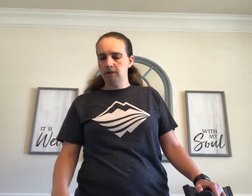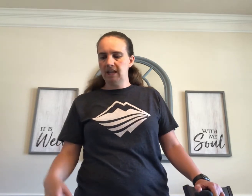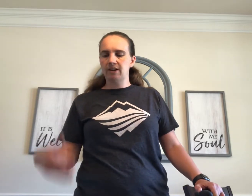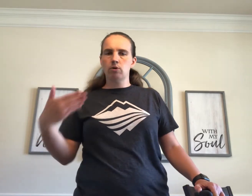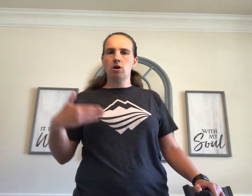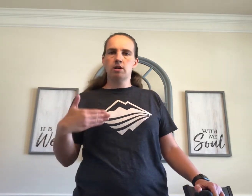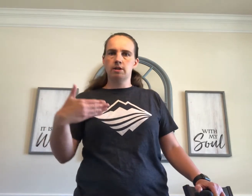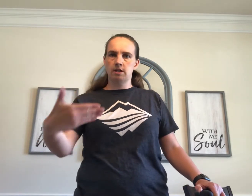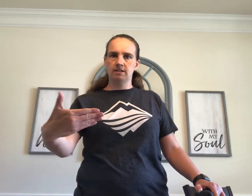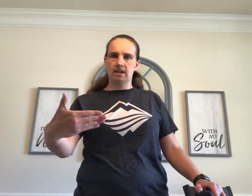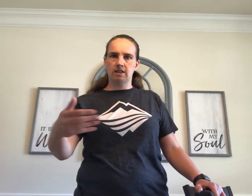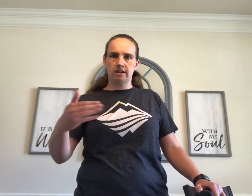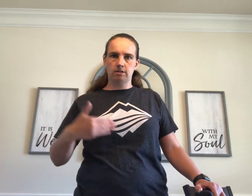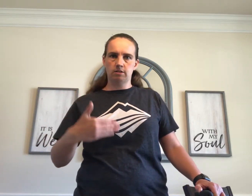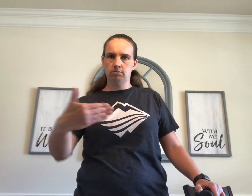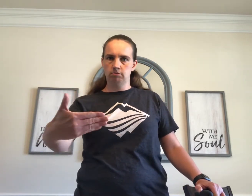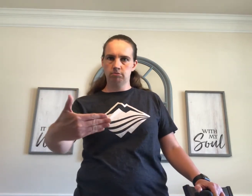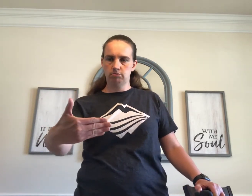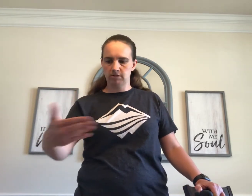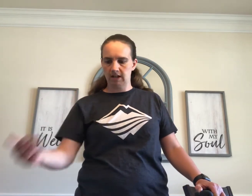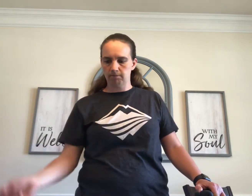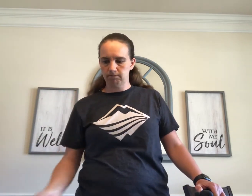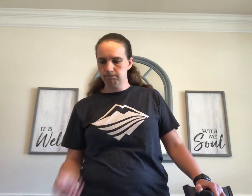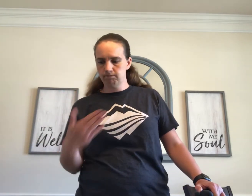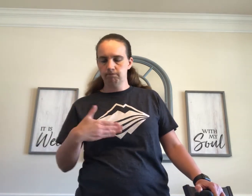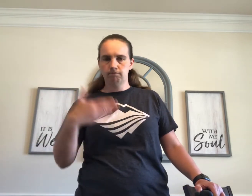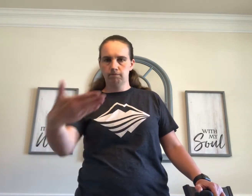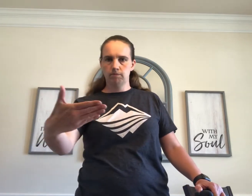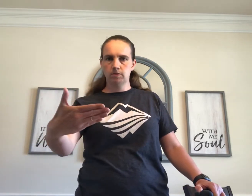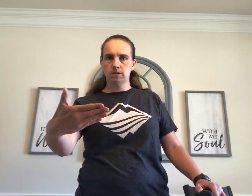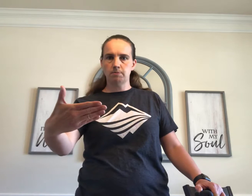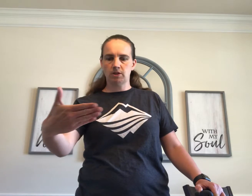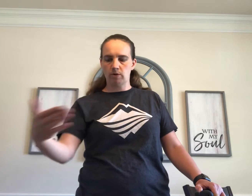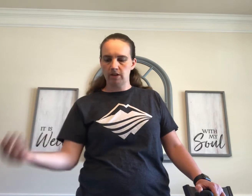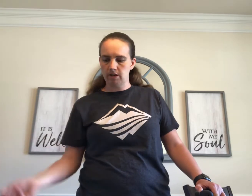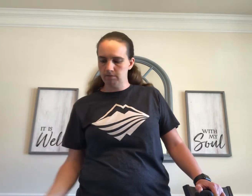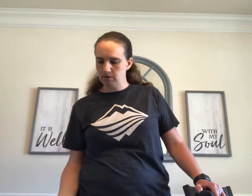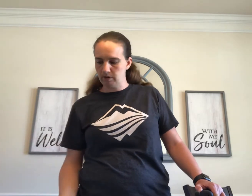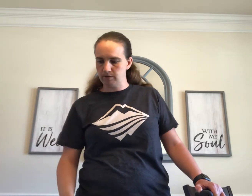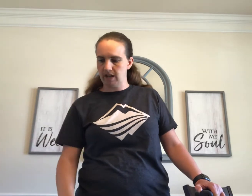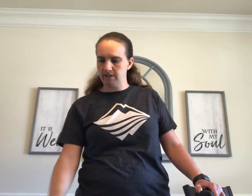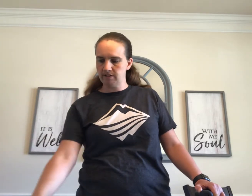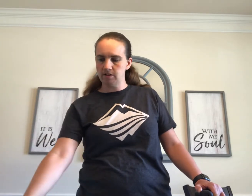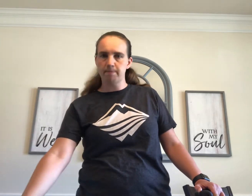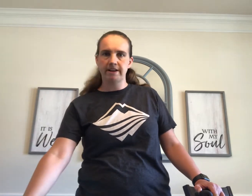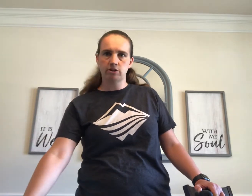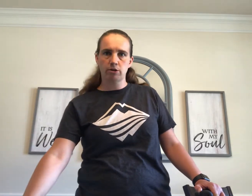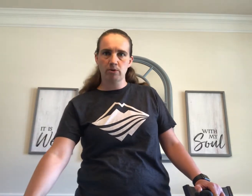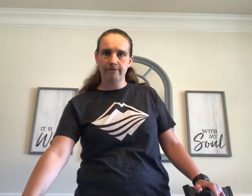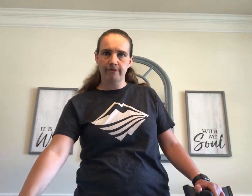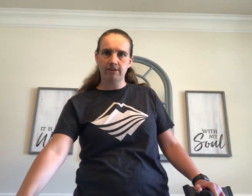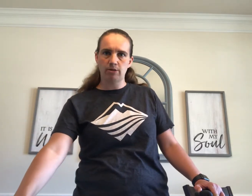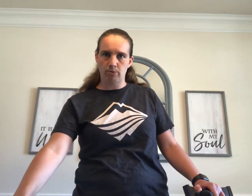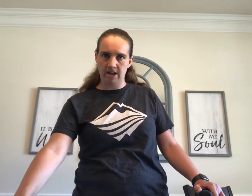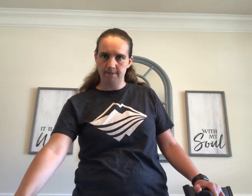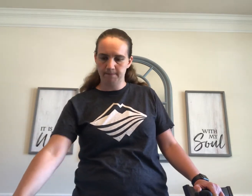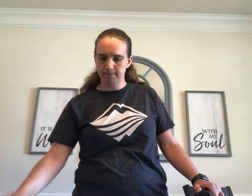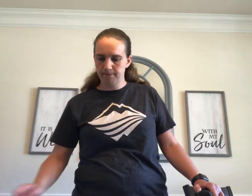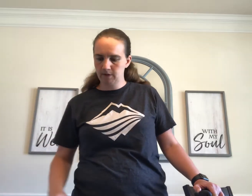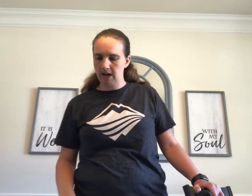Later on is like this. It's like subsequently is what they're saying. This is on page 353, okay?